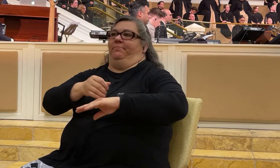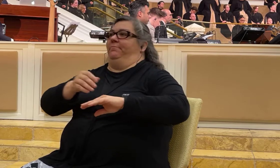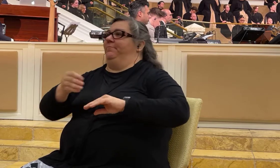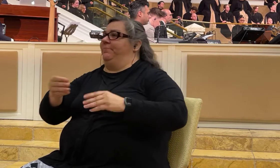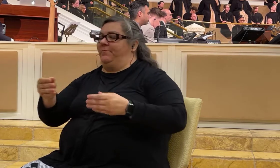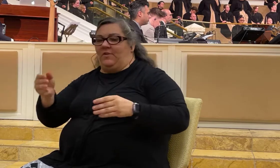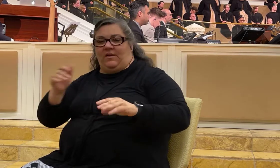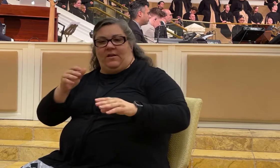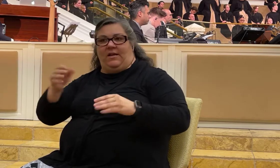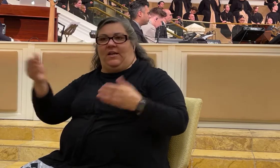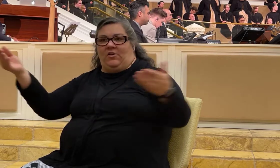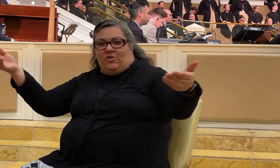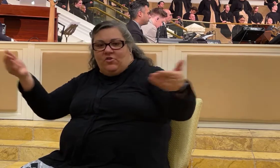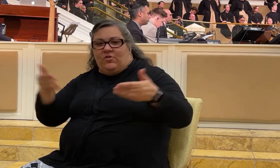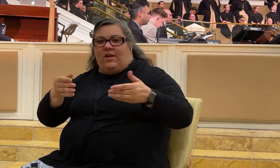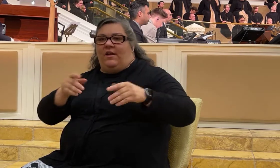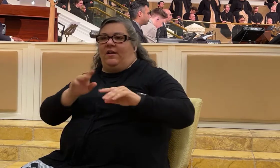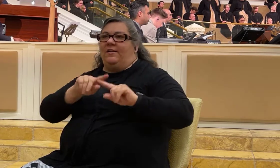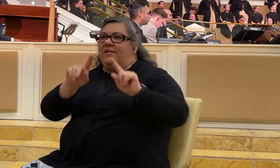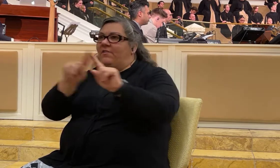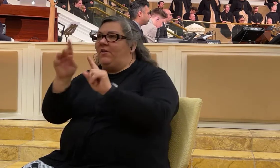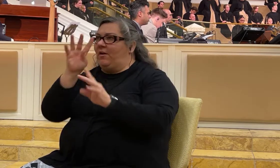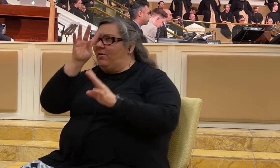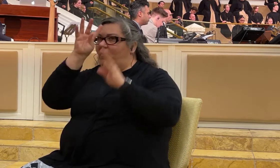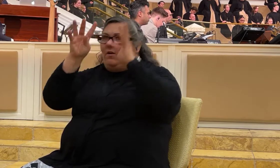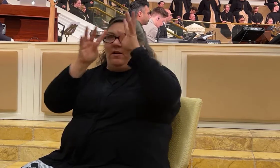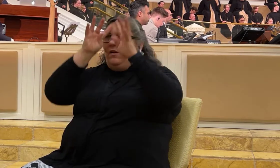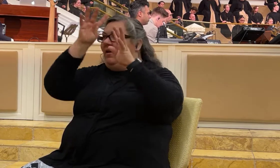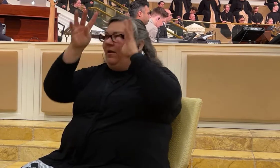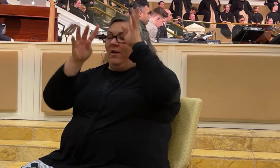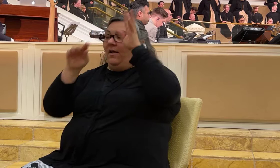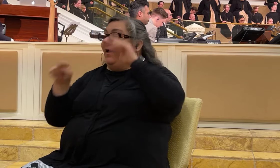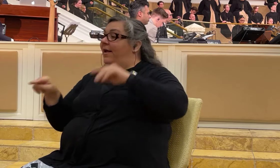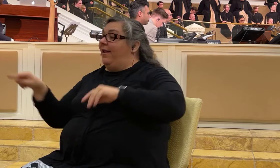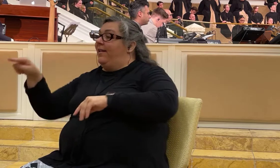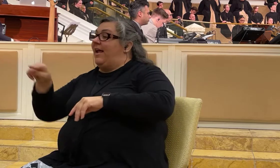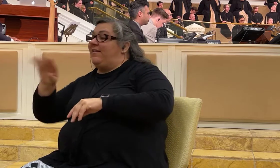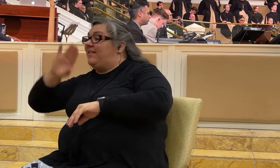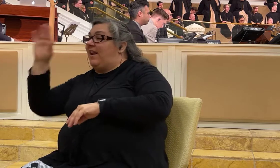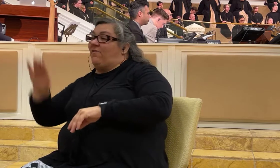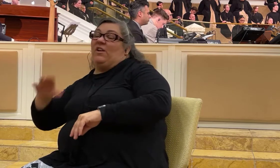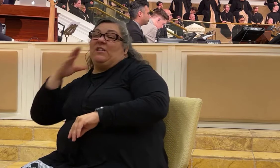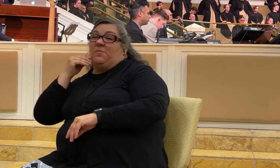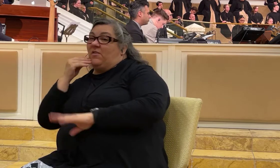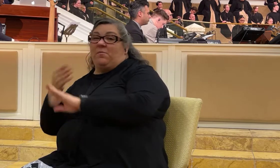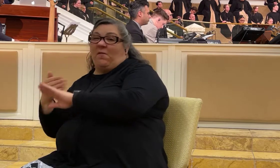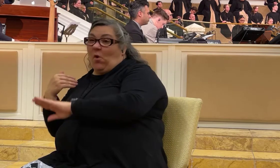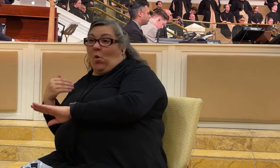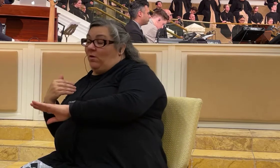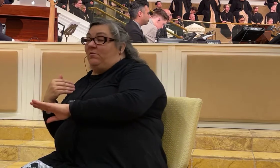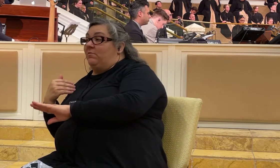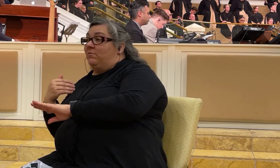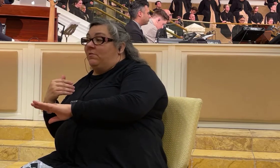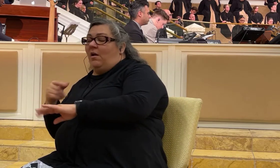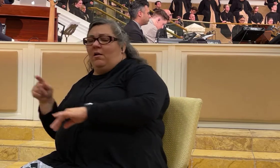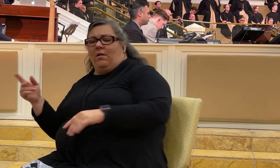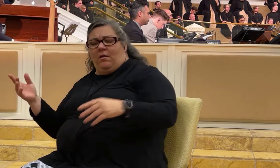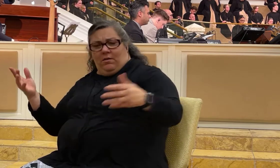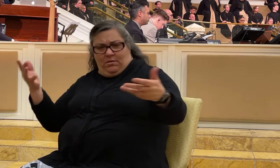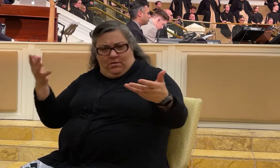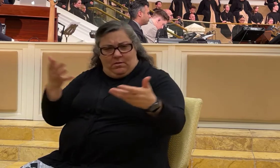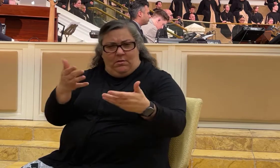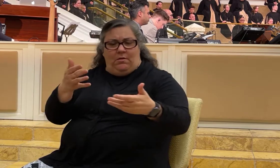they got introduced to a lot of the creativity that they had never experienced before. And they